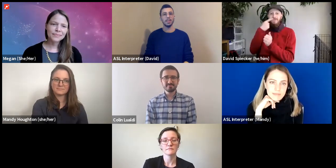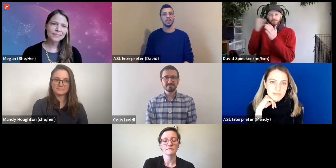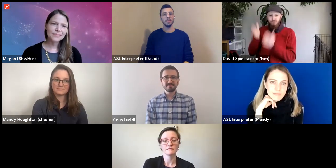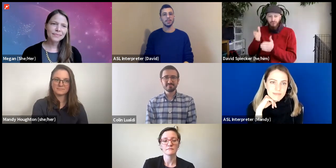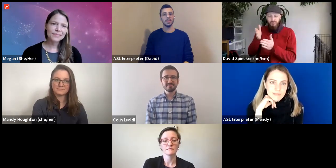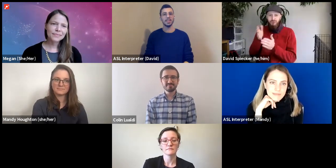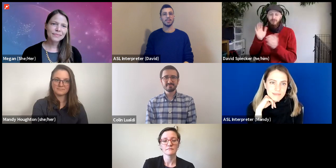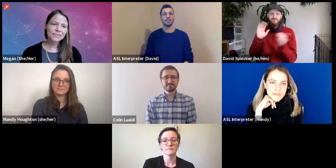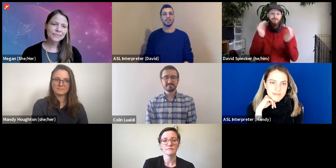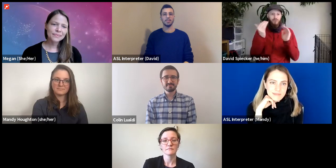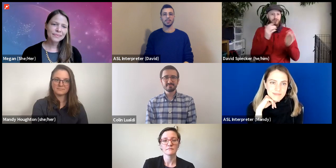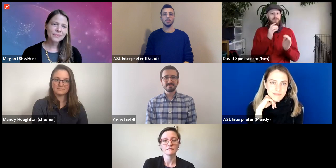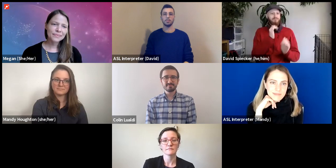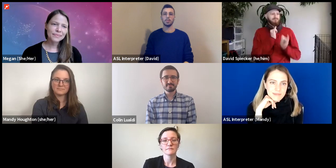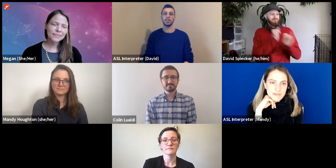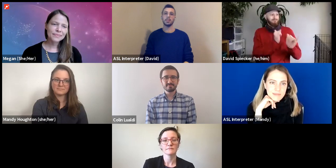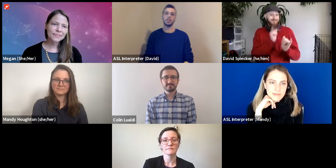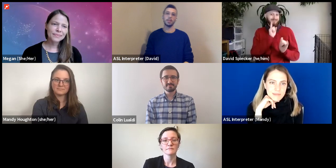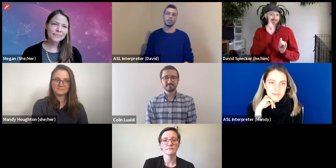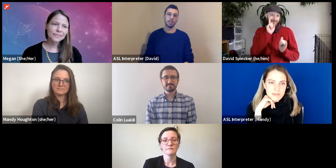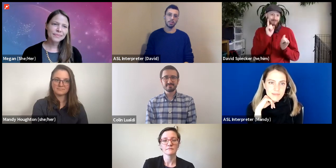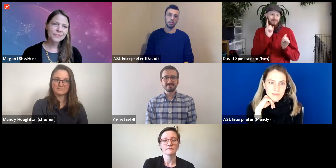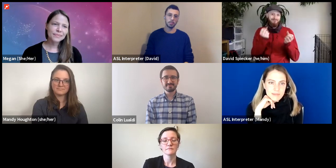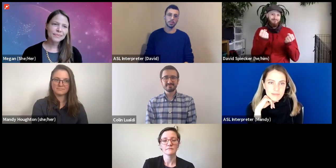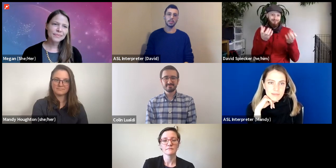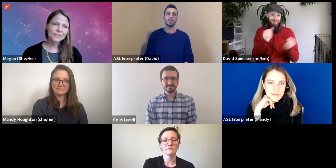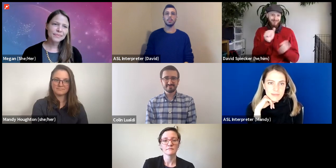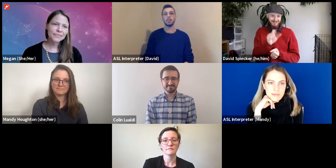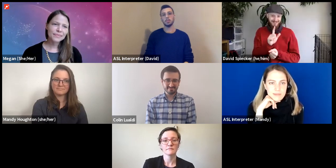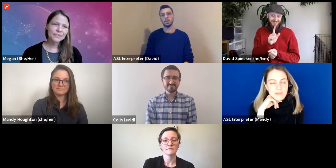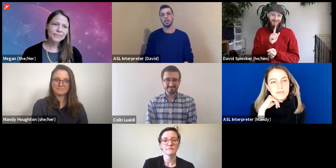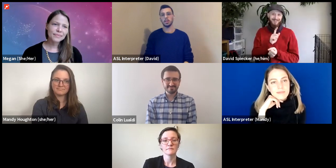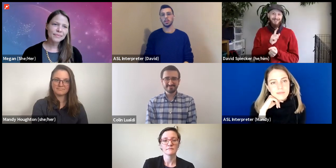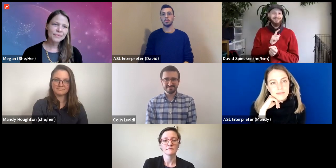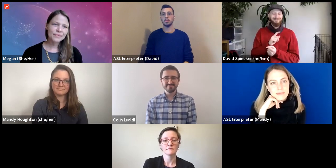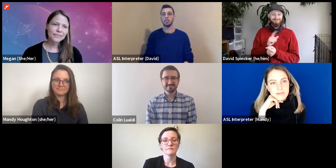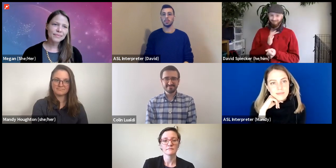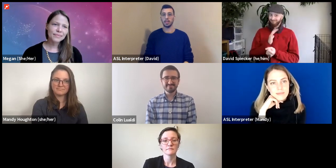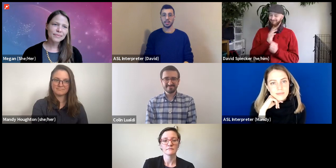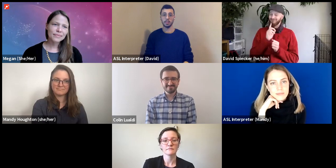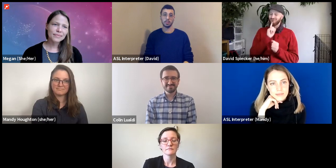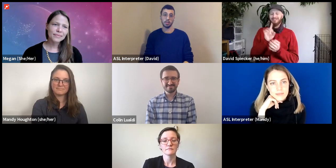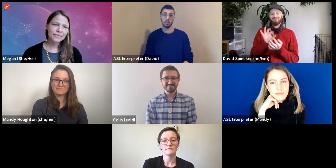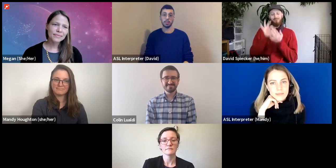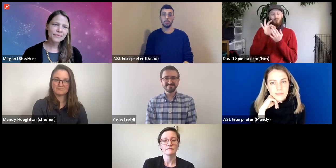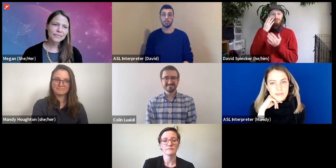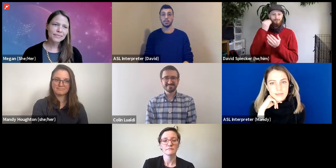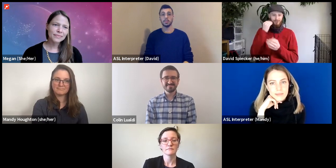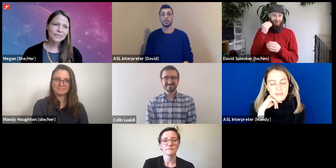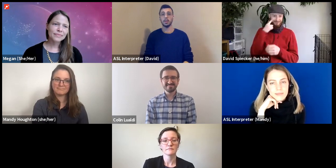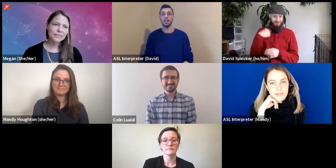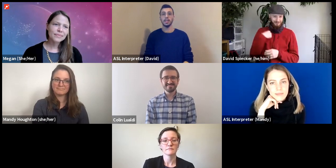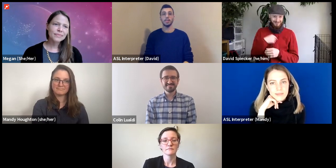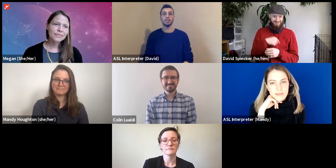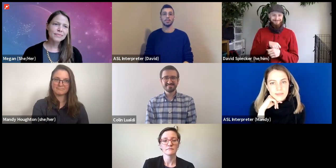then we noticed that that was different trying to communicate with a hearing person compared with another ASL user, another deaf